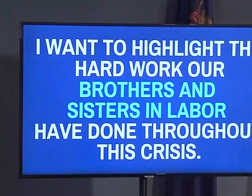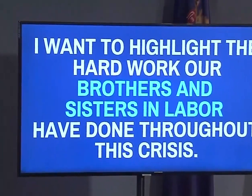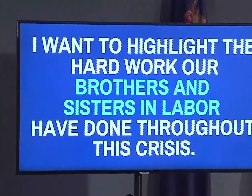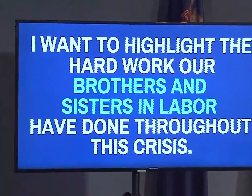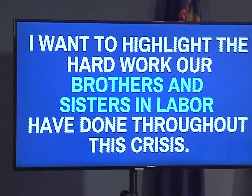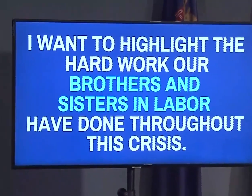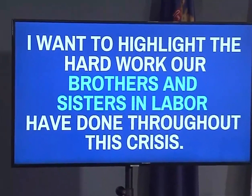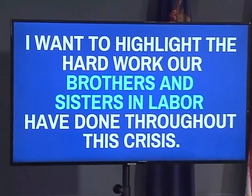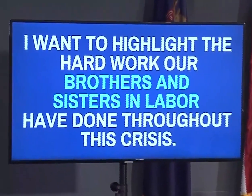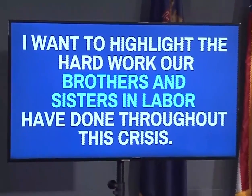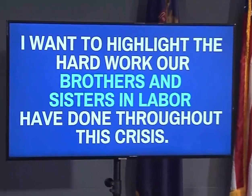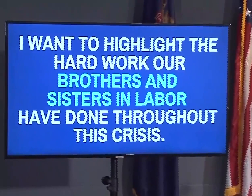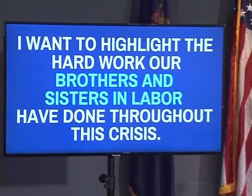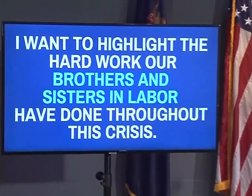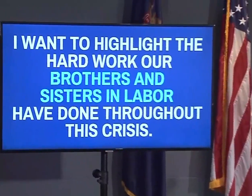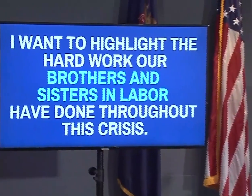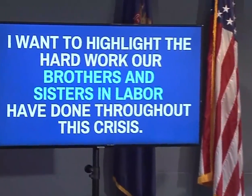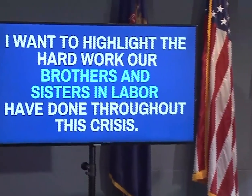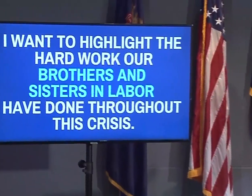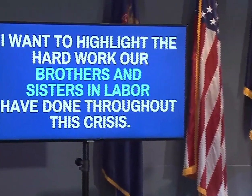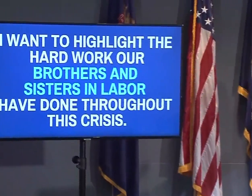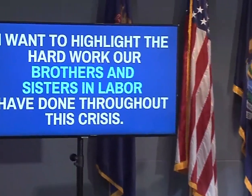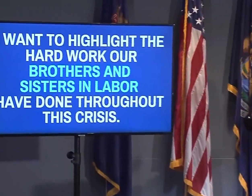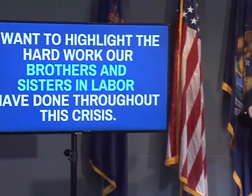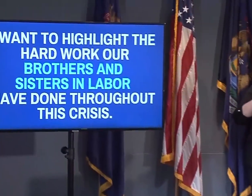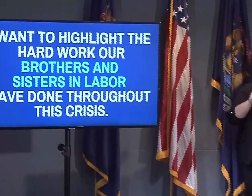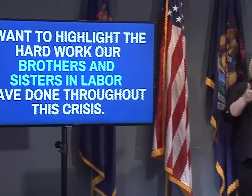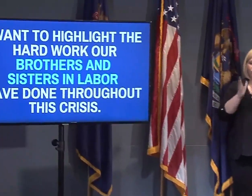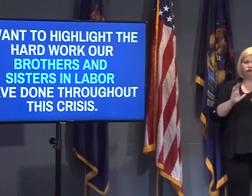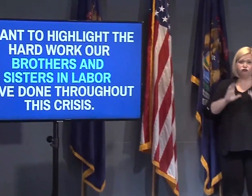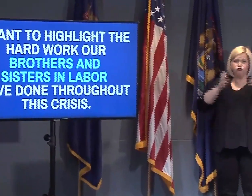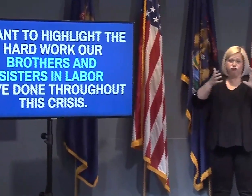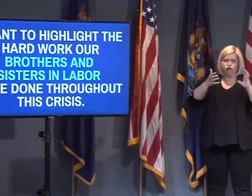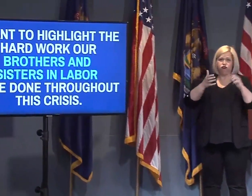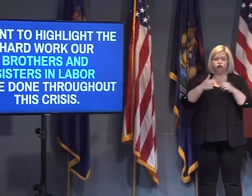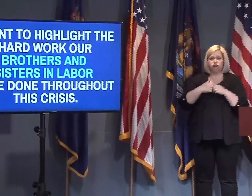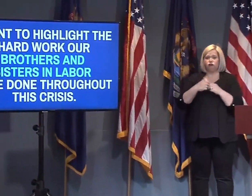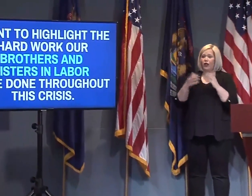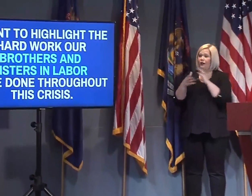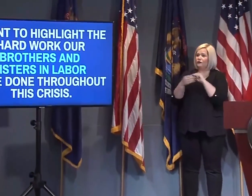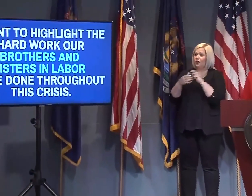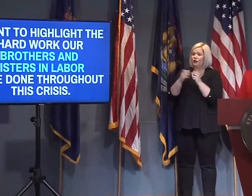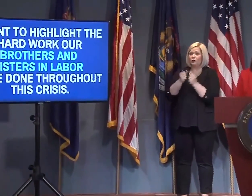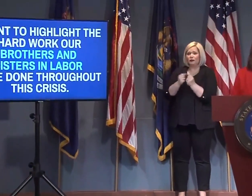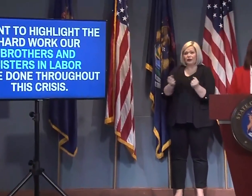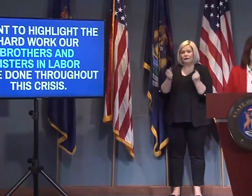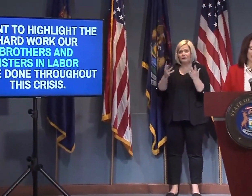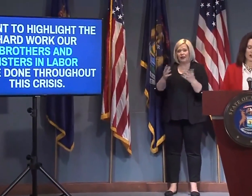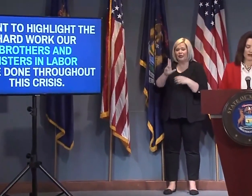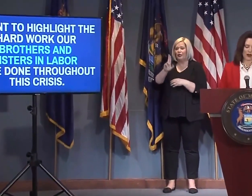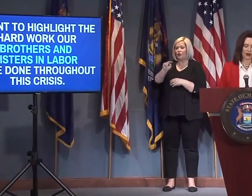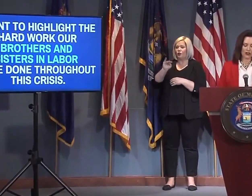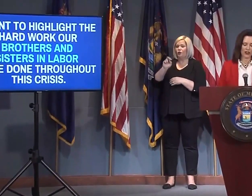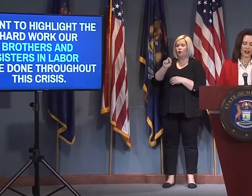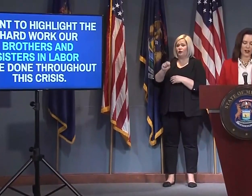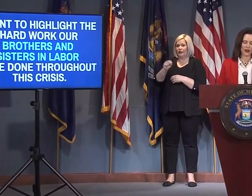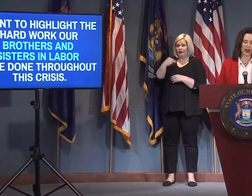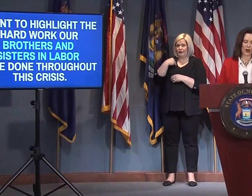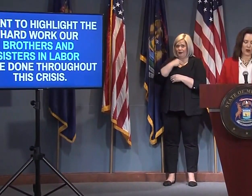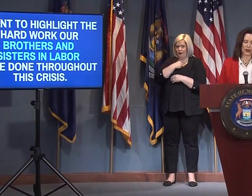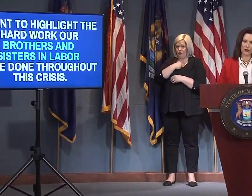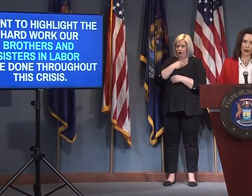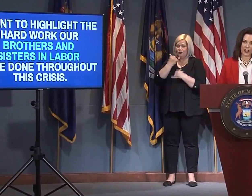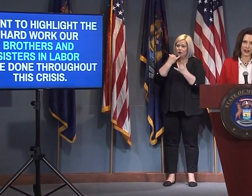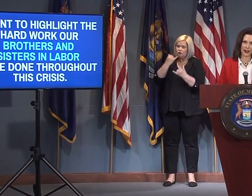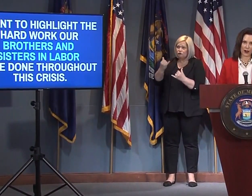labor throughout what they have done throughout this crisis. I've been able to speak with a number of our dedicated union members over the phone, and I know the